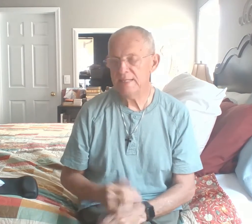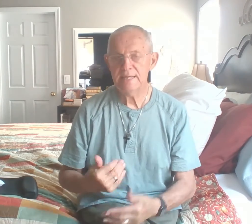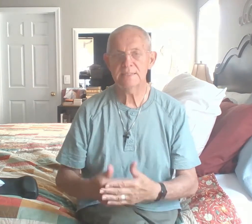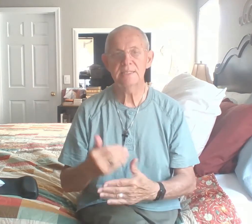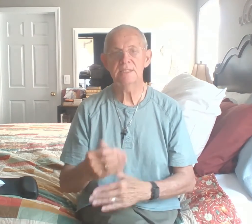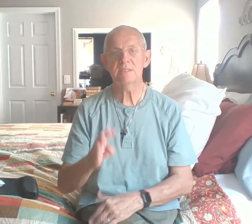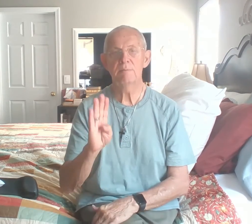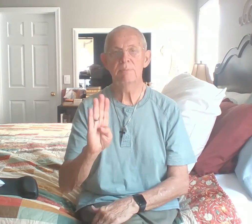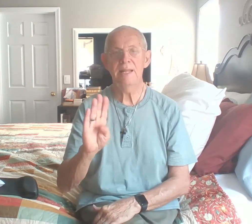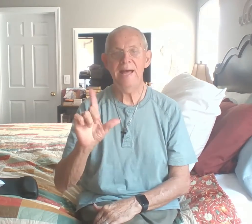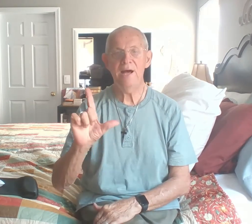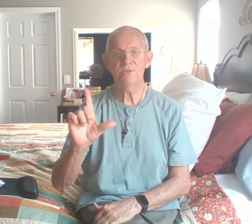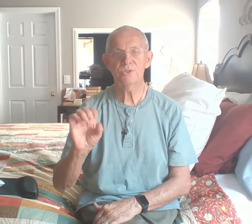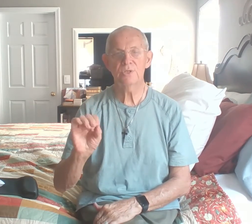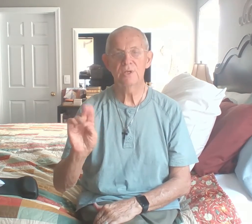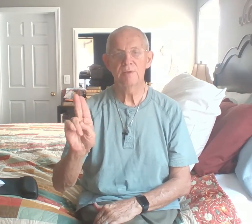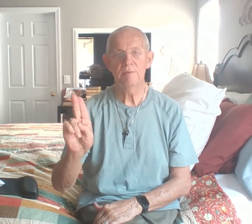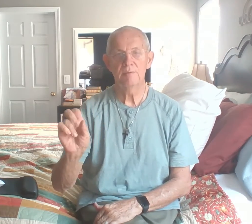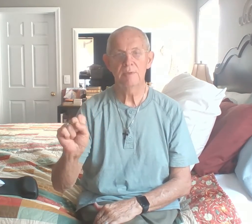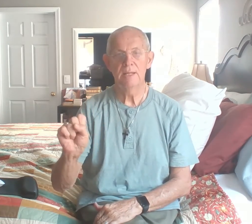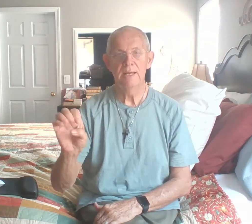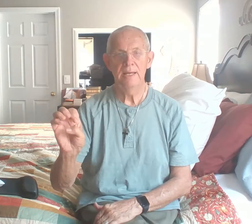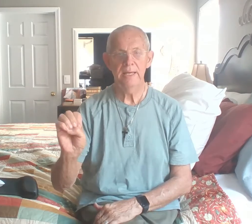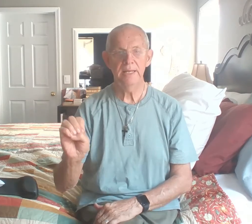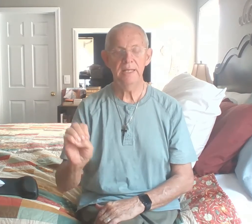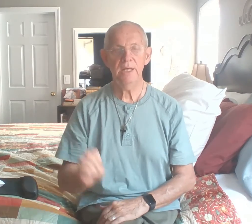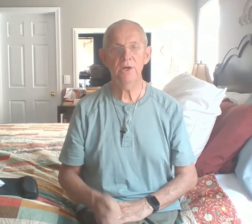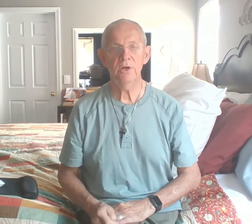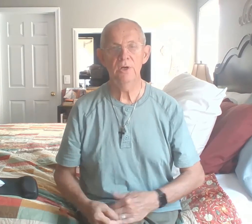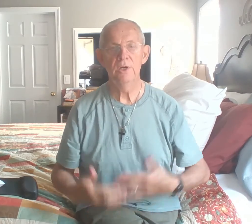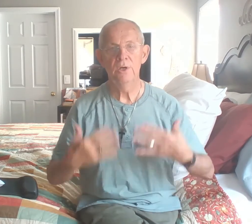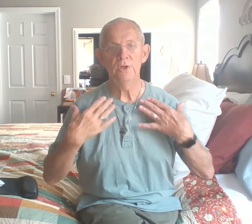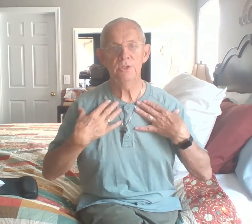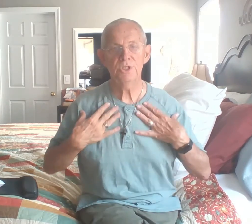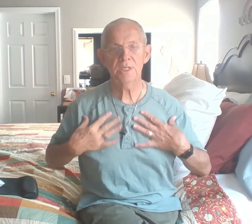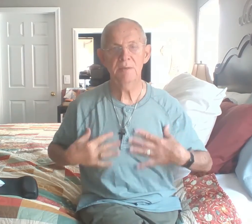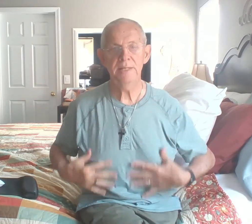Next is a blouse, and here you just come down